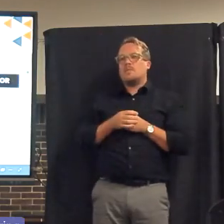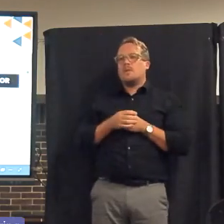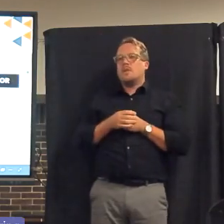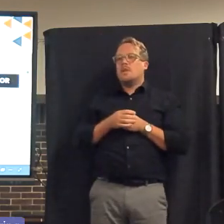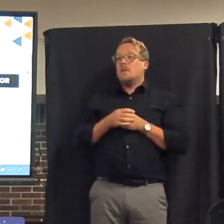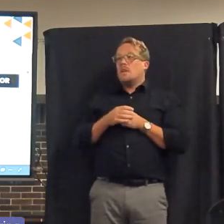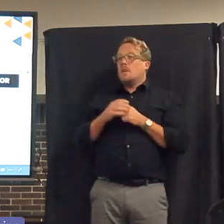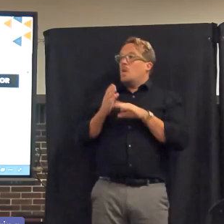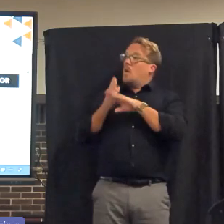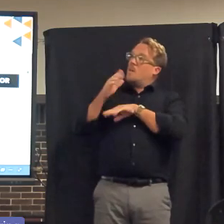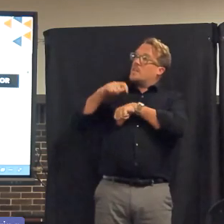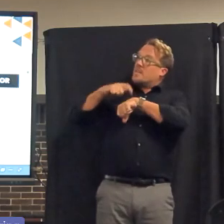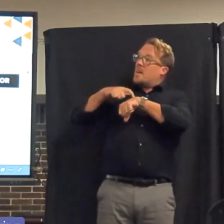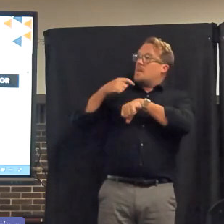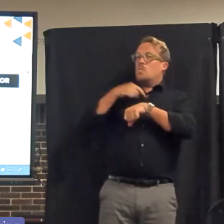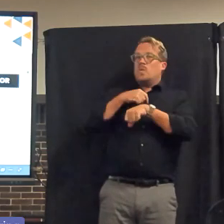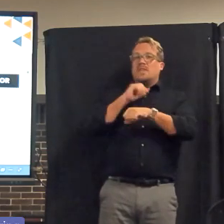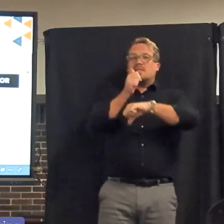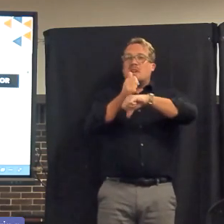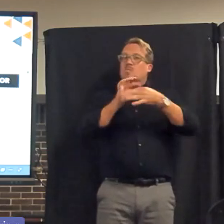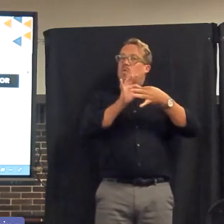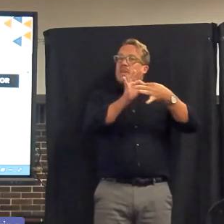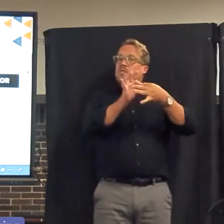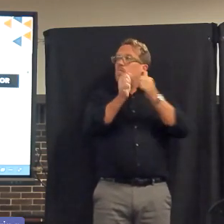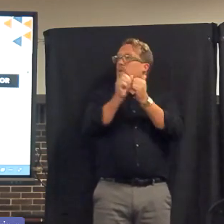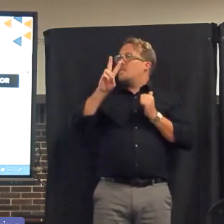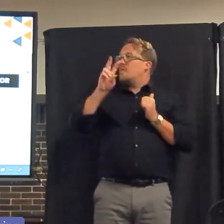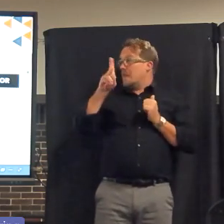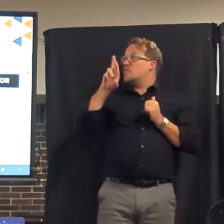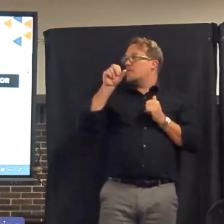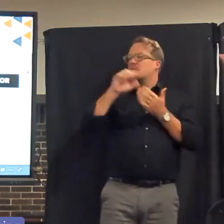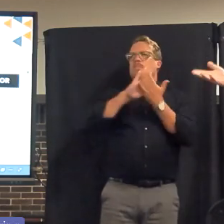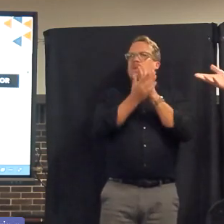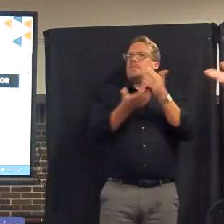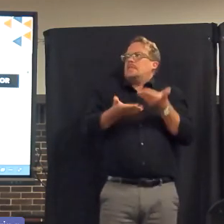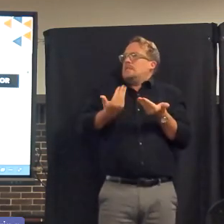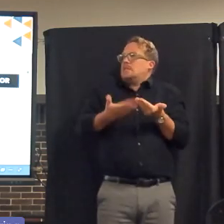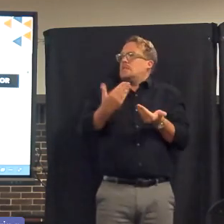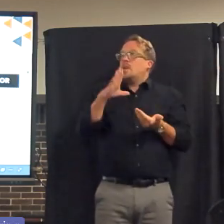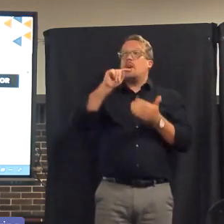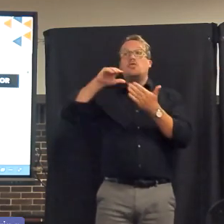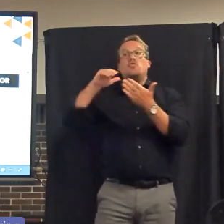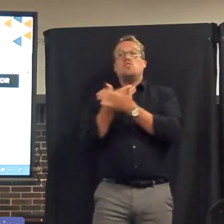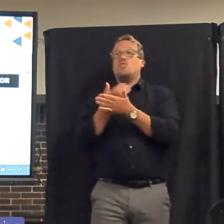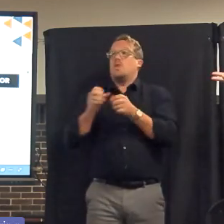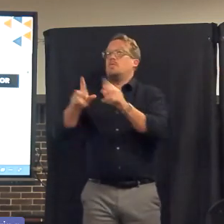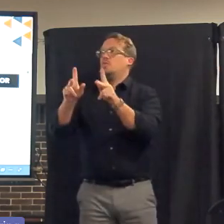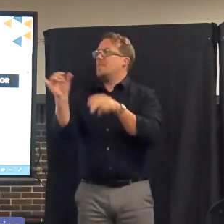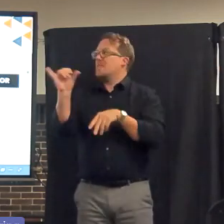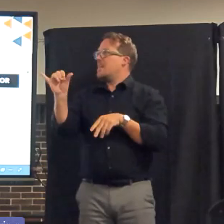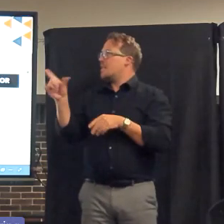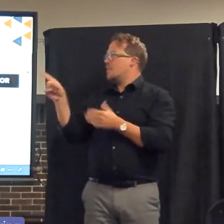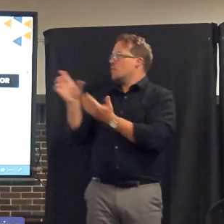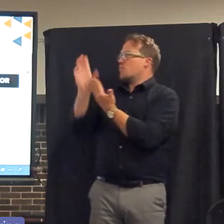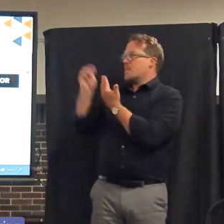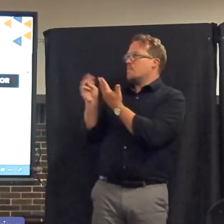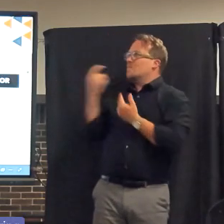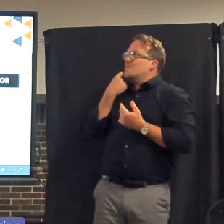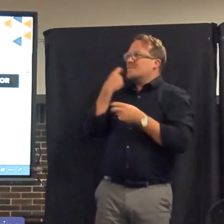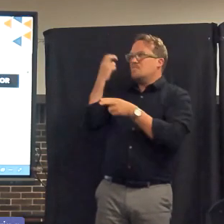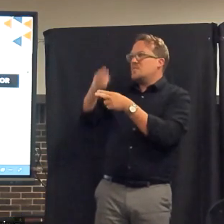Over time, we work out relationships with those vendors and it becomes a lot easier. But when there's new opportunities like the curriculum they're talking